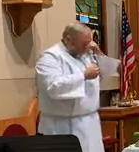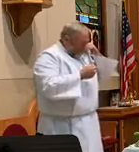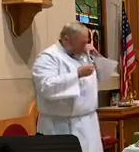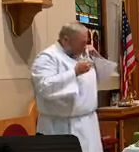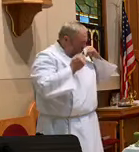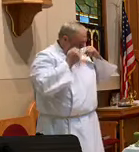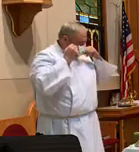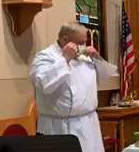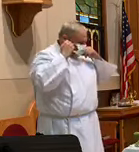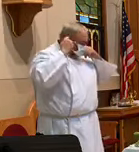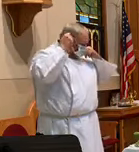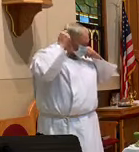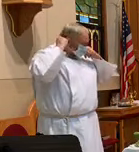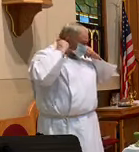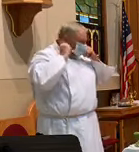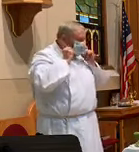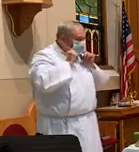The body of Christ.